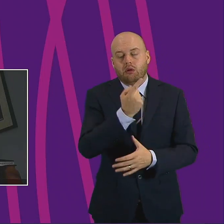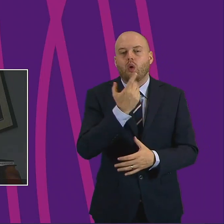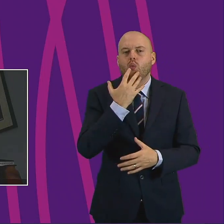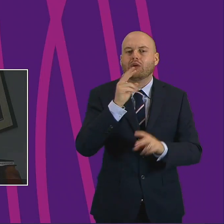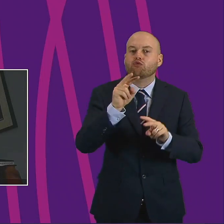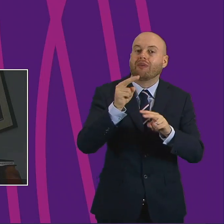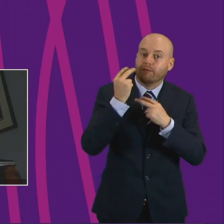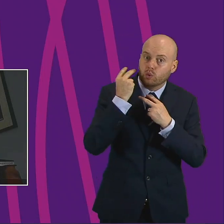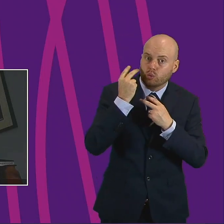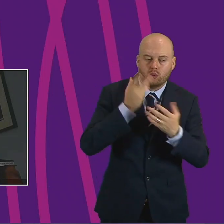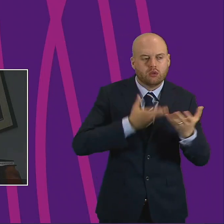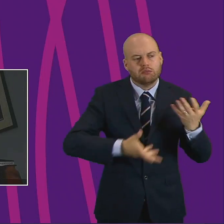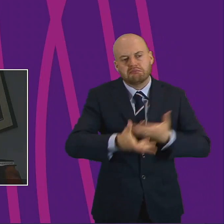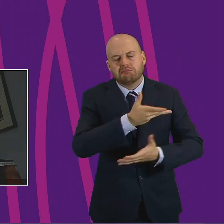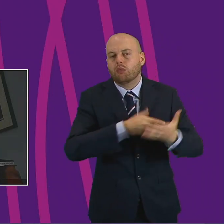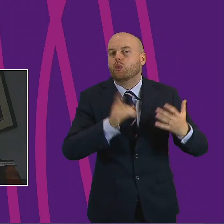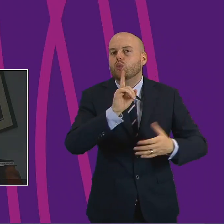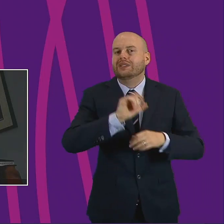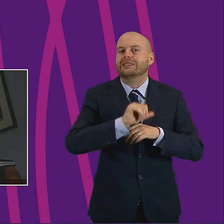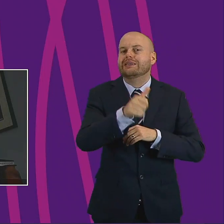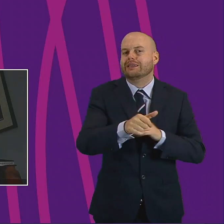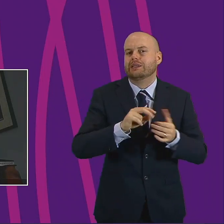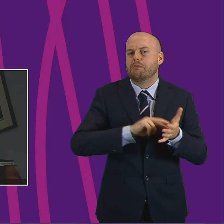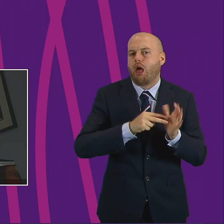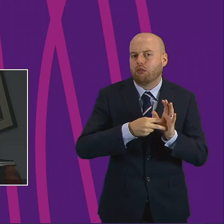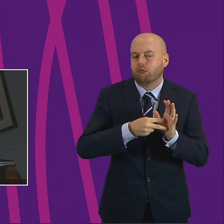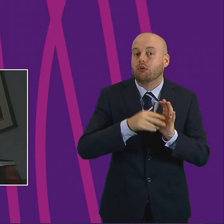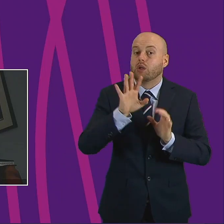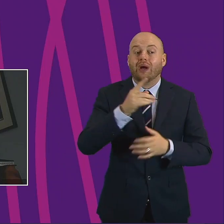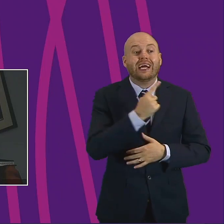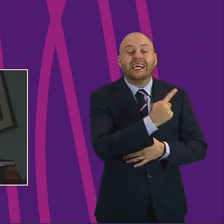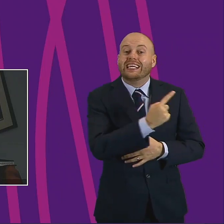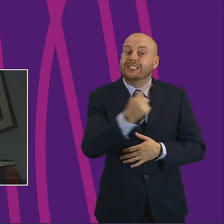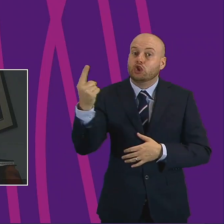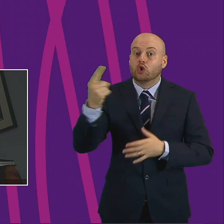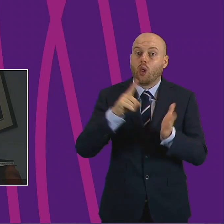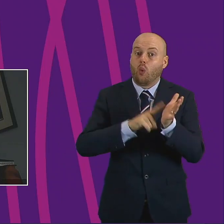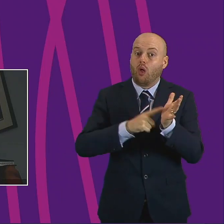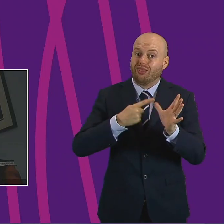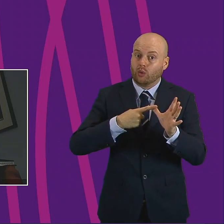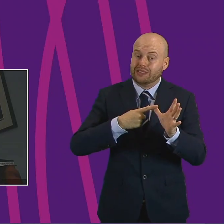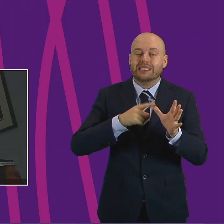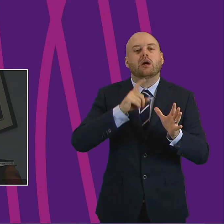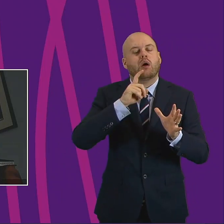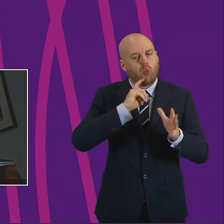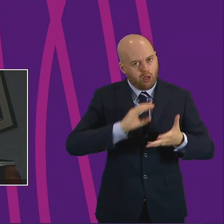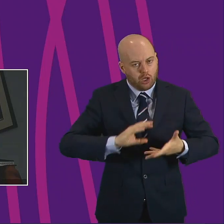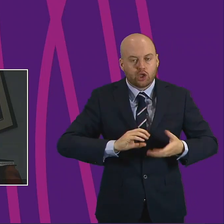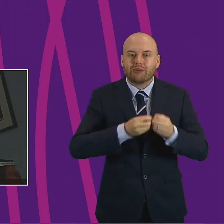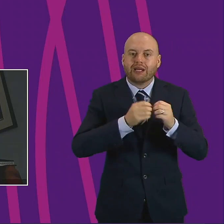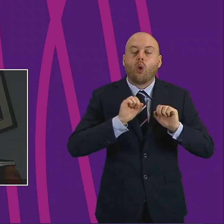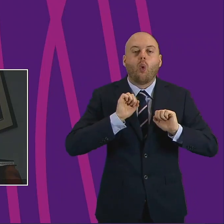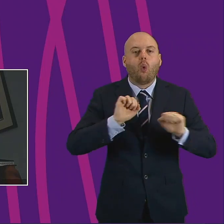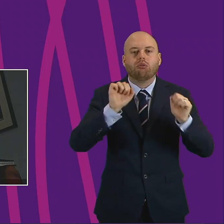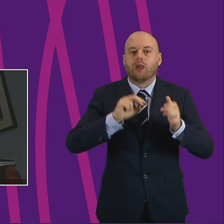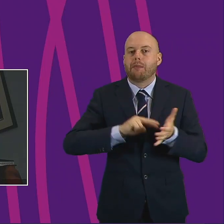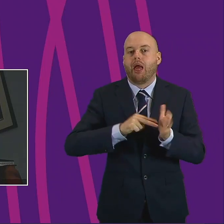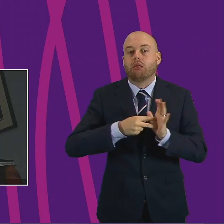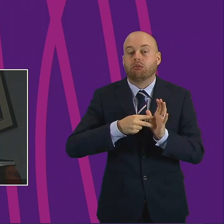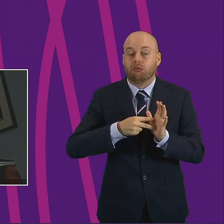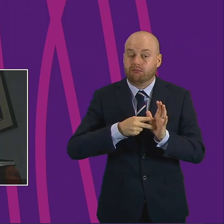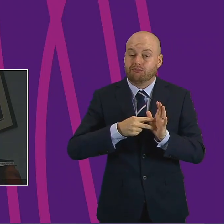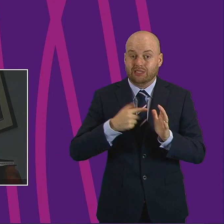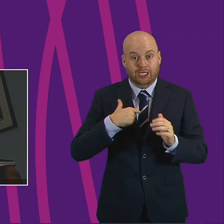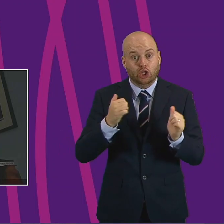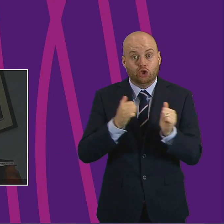consider the plans that are put forward by individual local authorities. And Mr Gibson is absolutely correct. That will vary from area to area across the